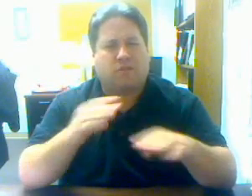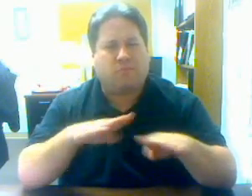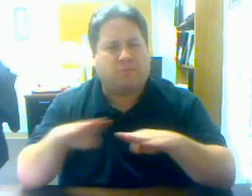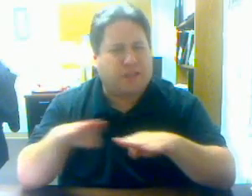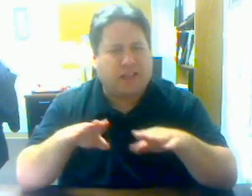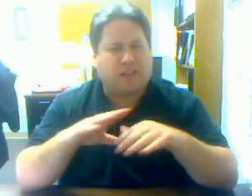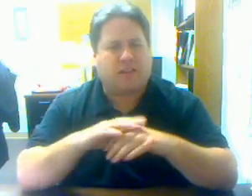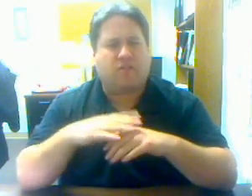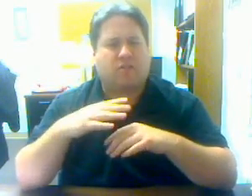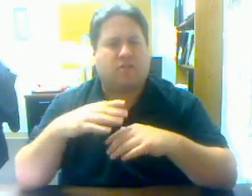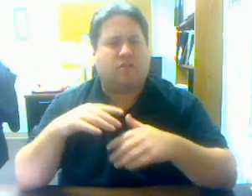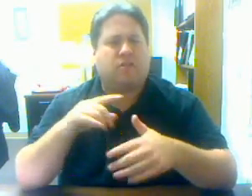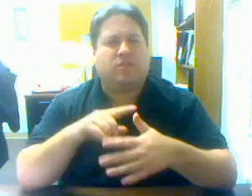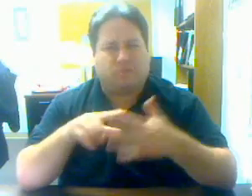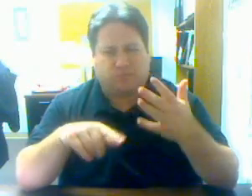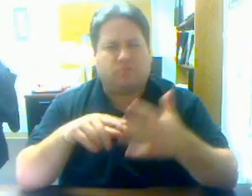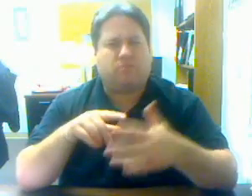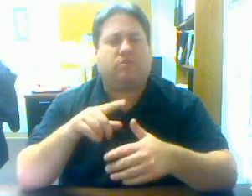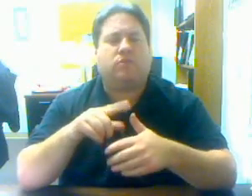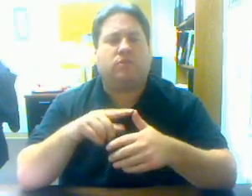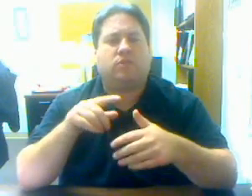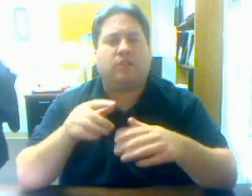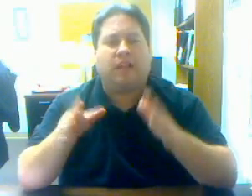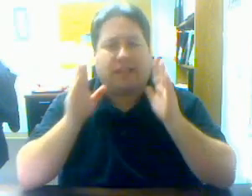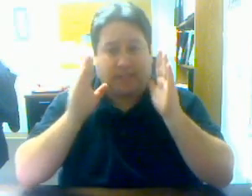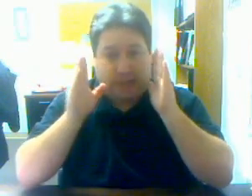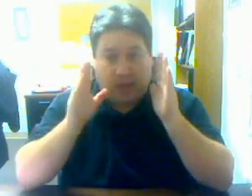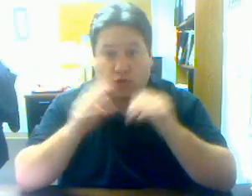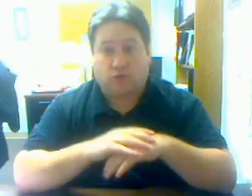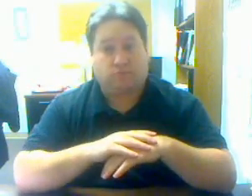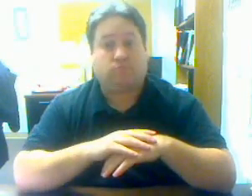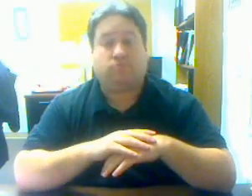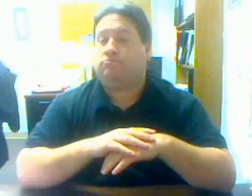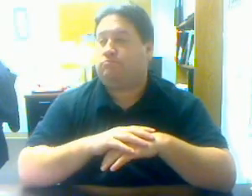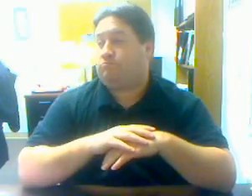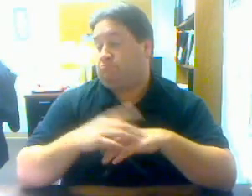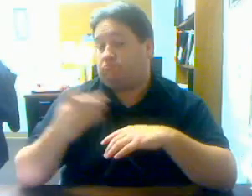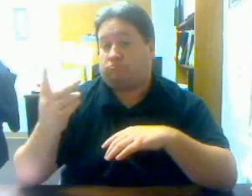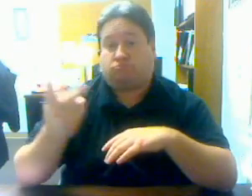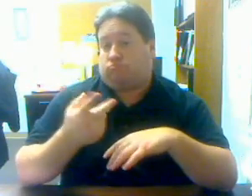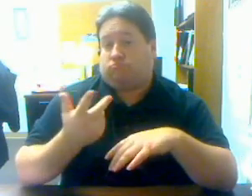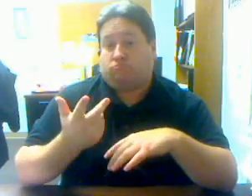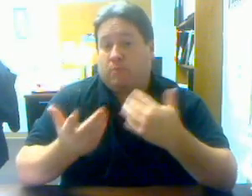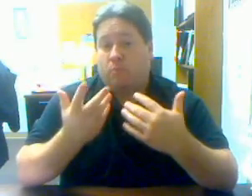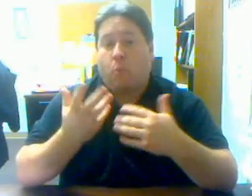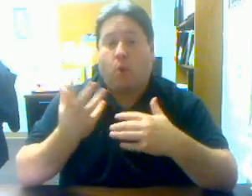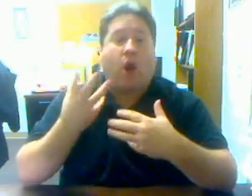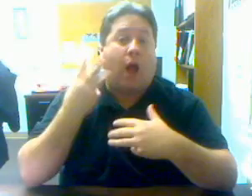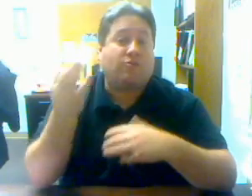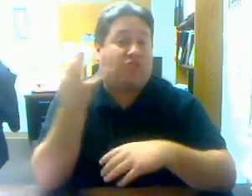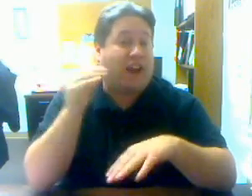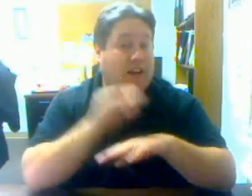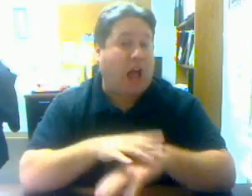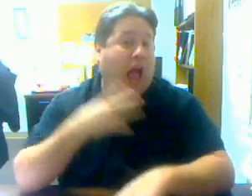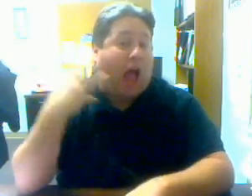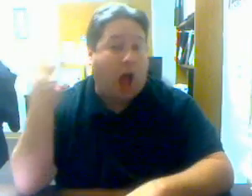go to the club, go someplace nice and wear nice clothes, and, go someplace where there's going to be a lot of people because we want that